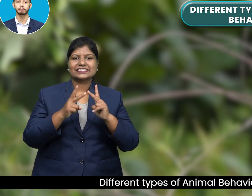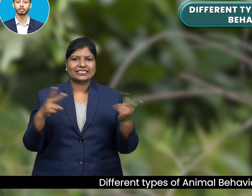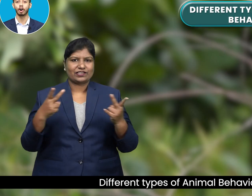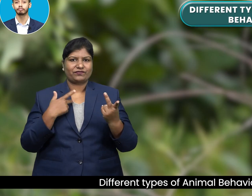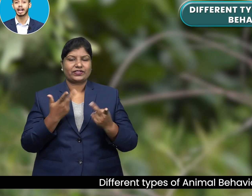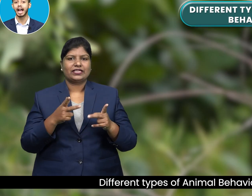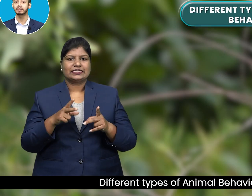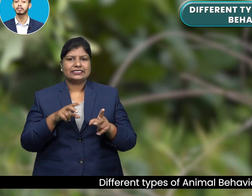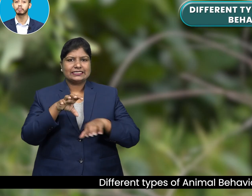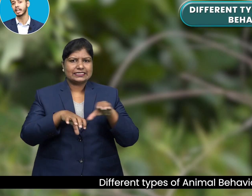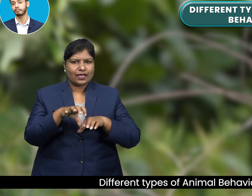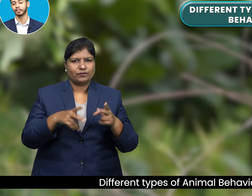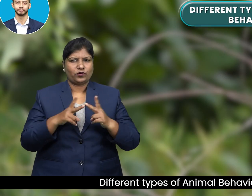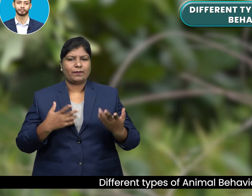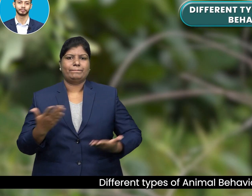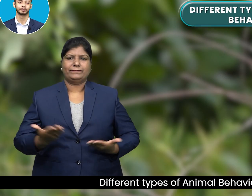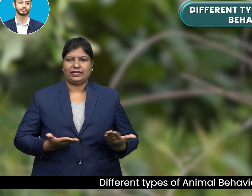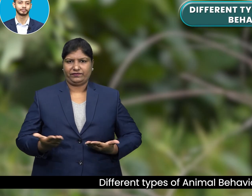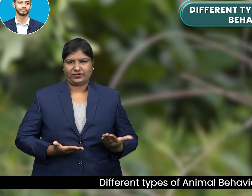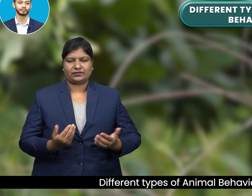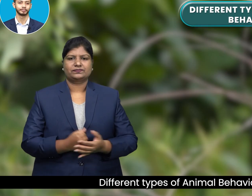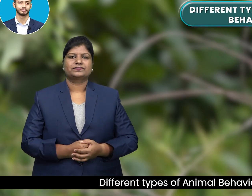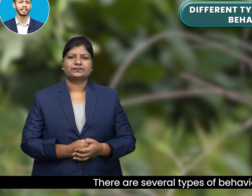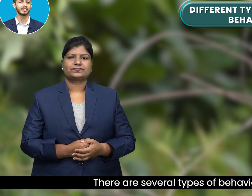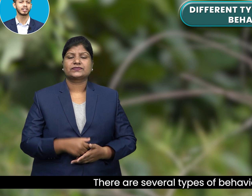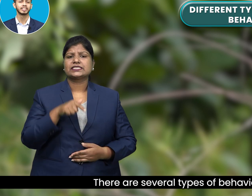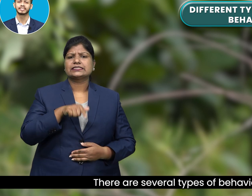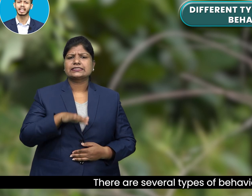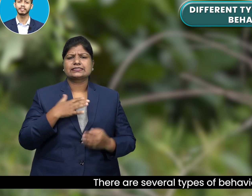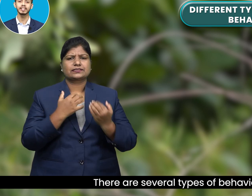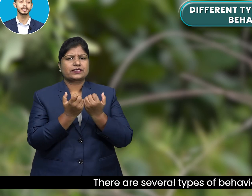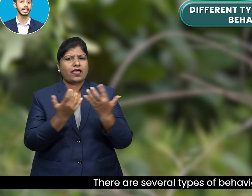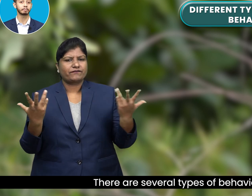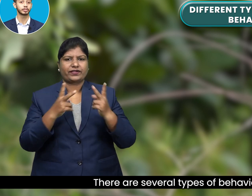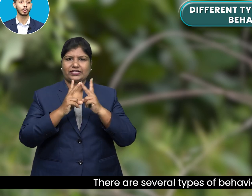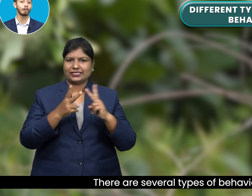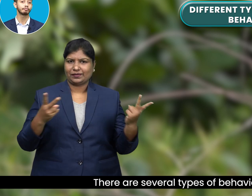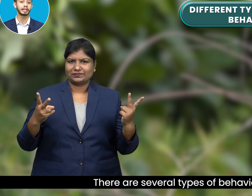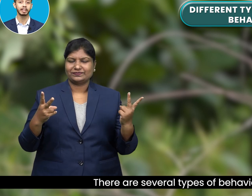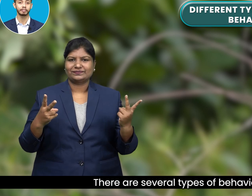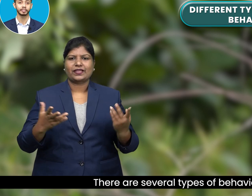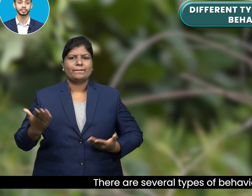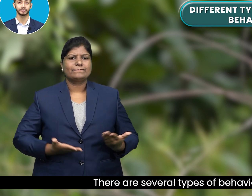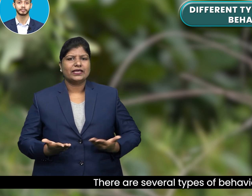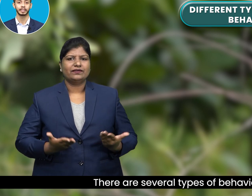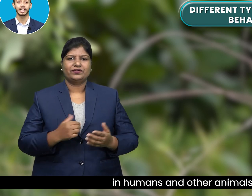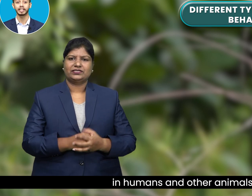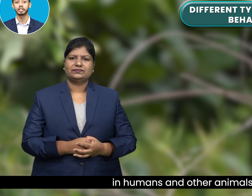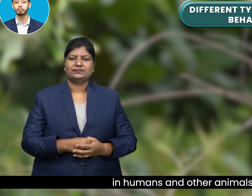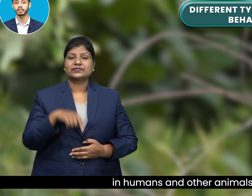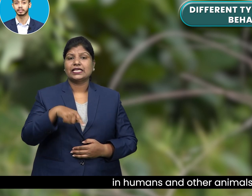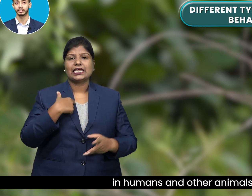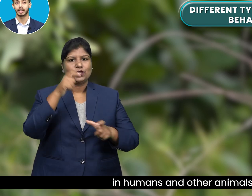Different types of animal behavior. There are several types of behaviors